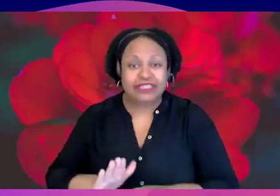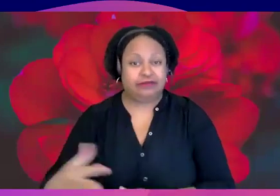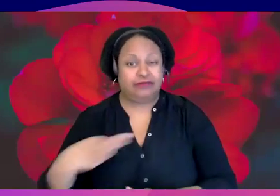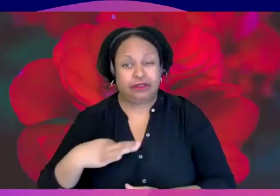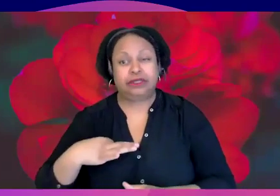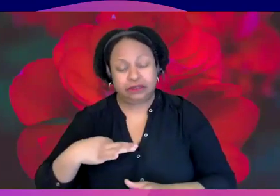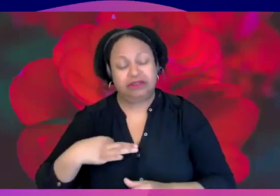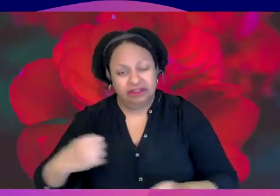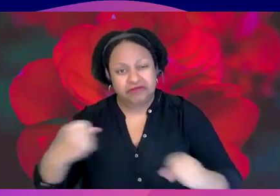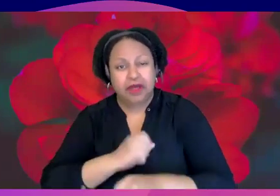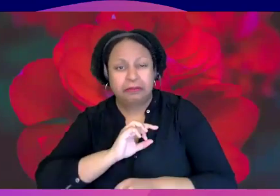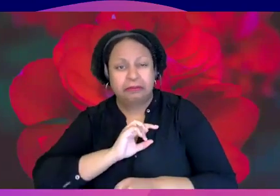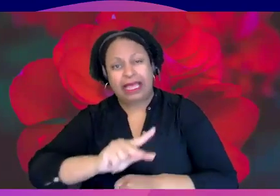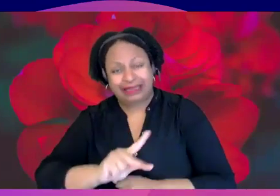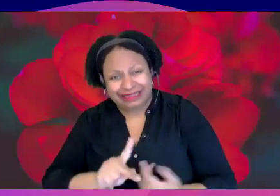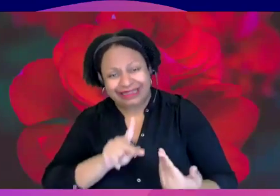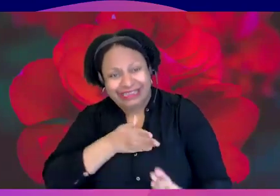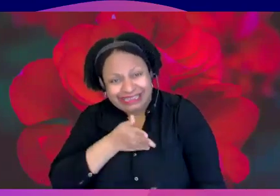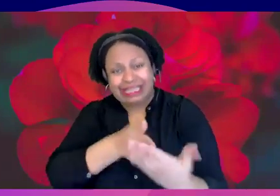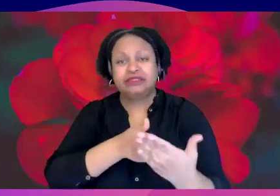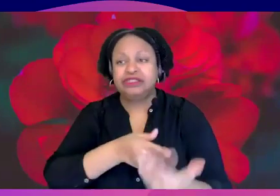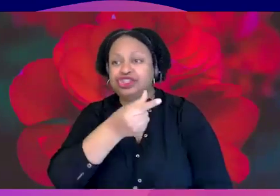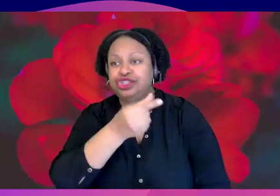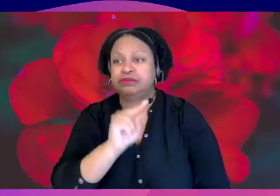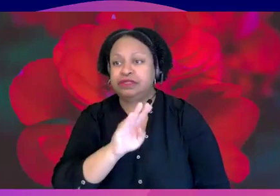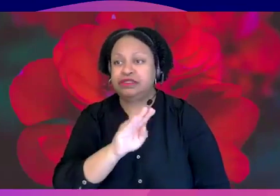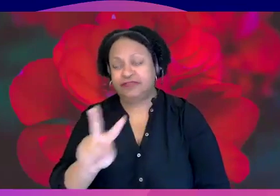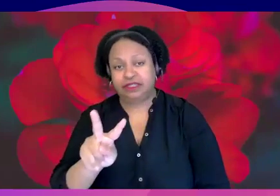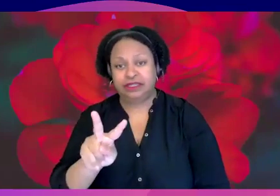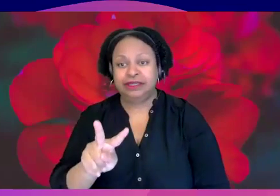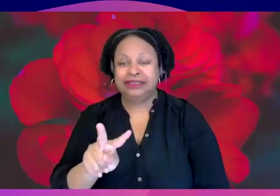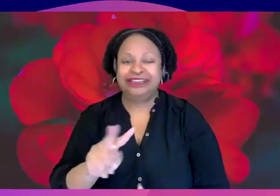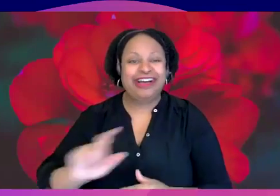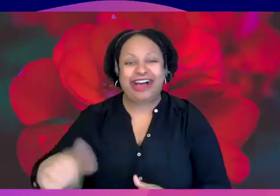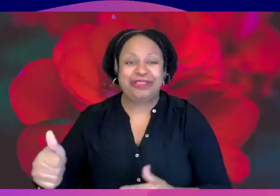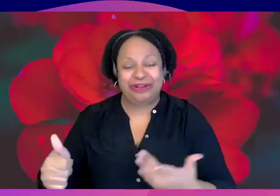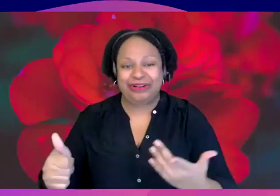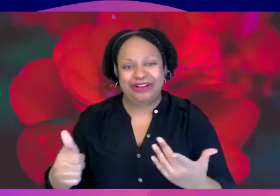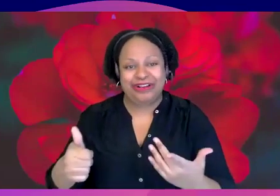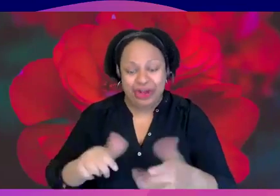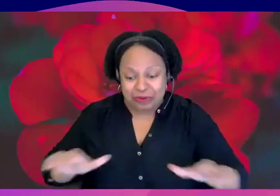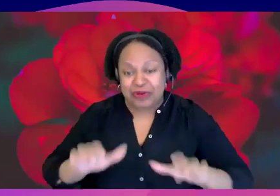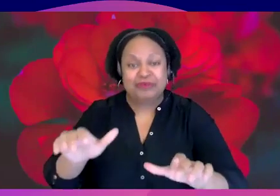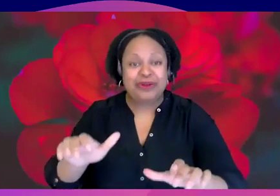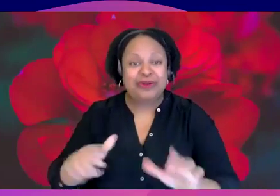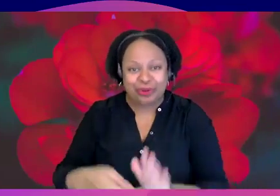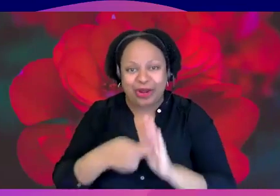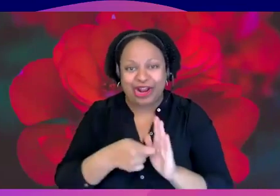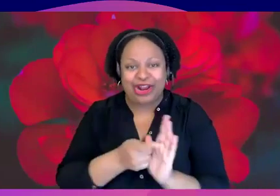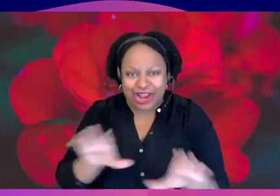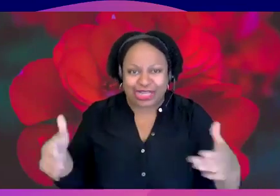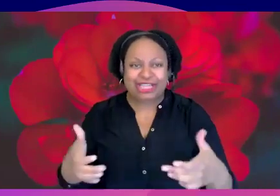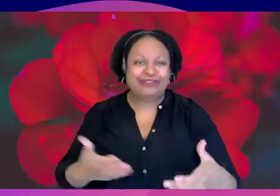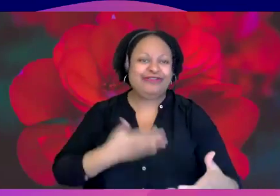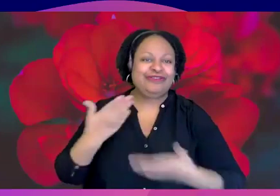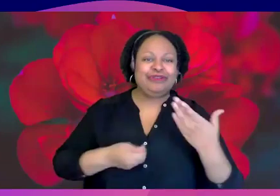against gender-based violence. And I think that collective joy is also a part of movement building. We need to